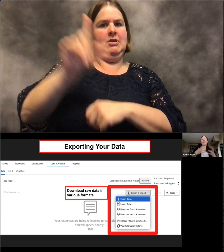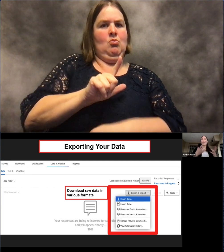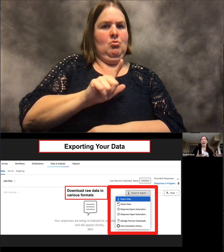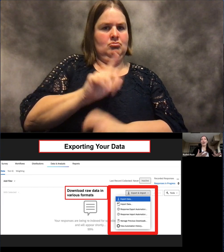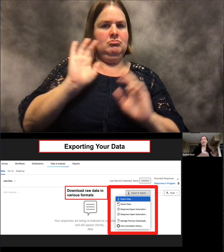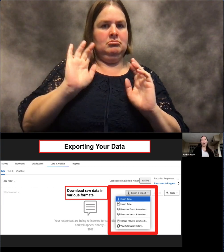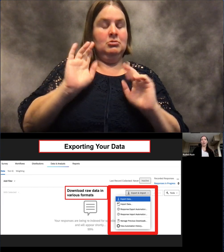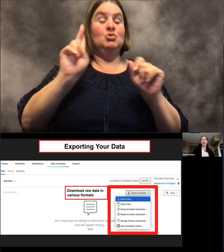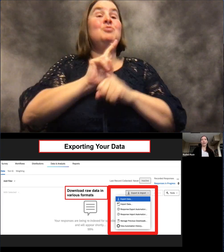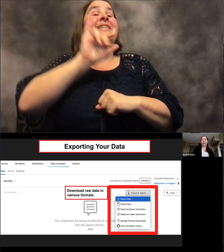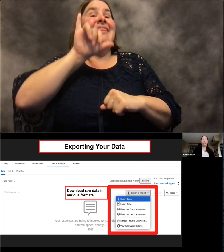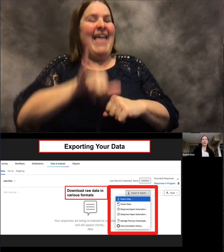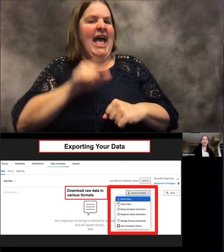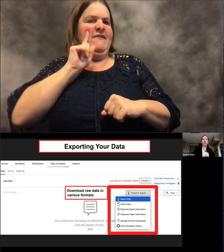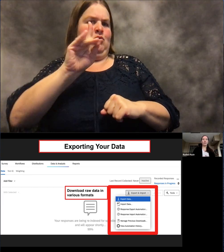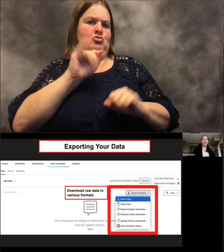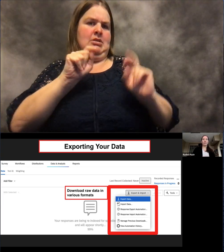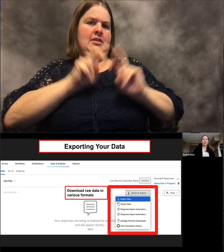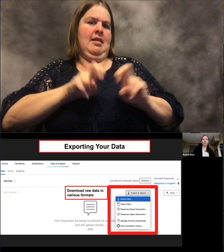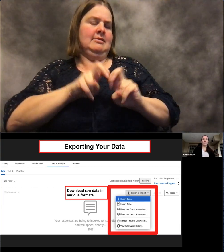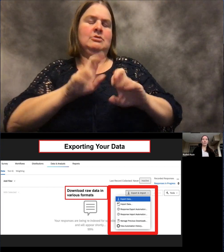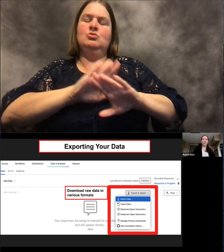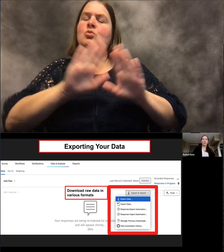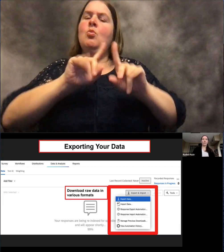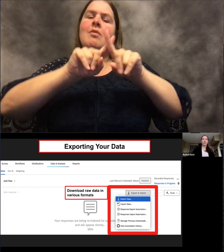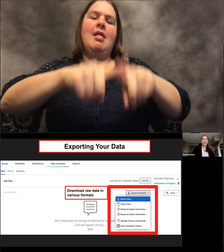and using that for your data analysis.